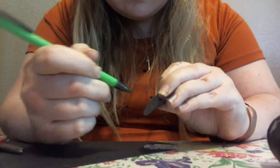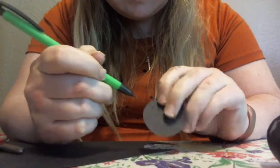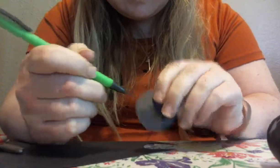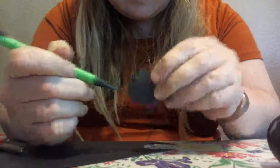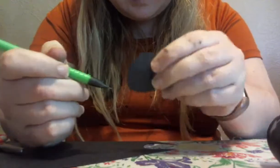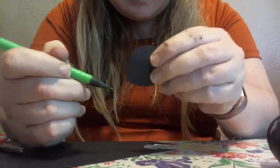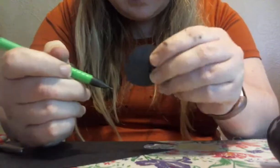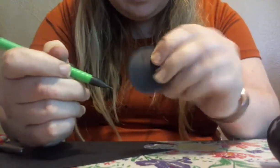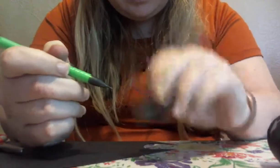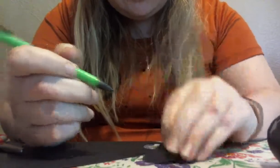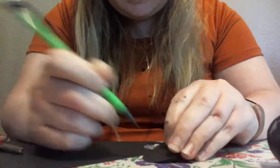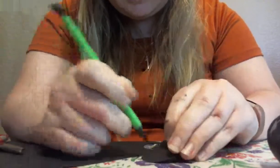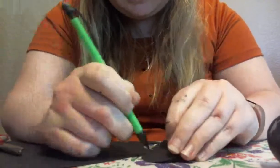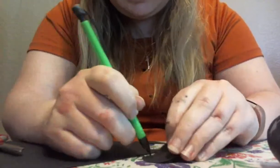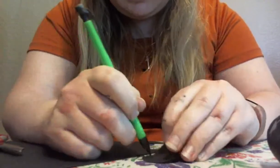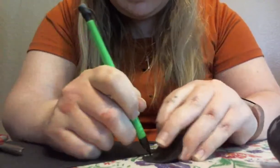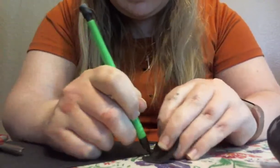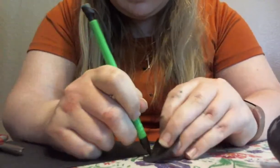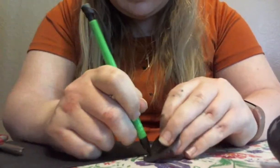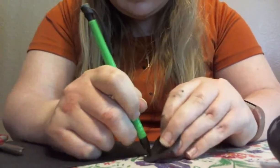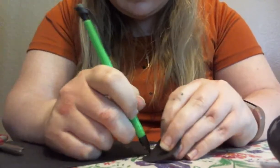So see how that hole is bigger?